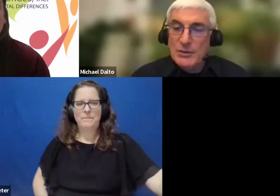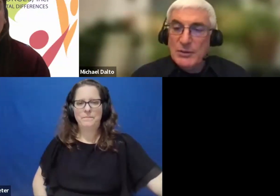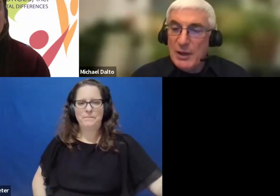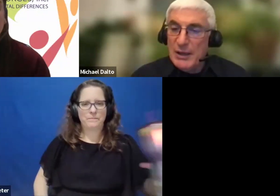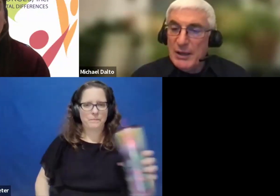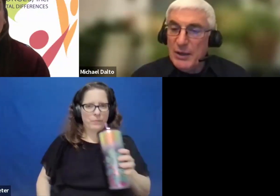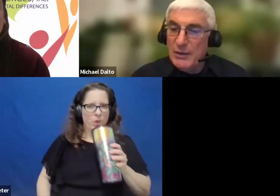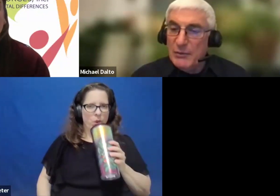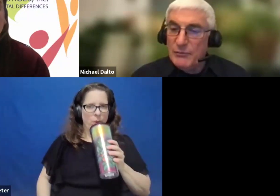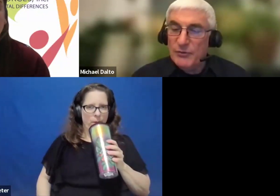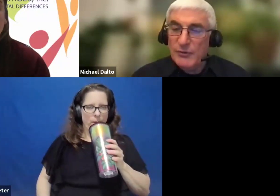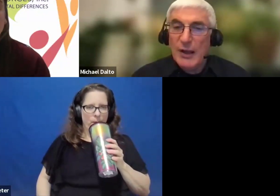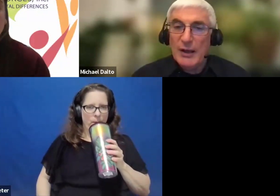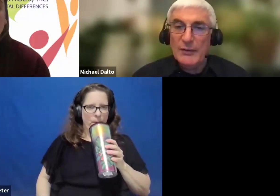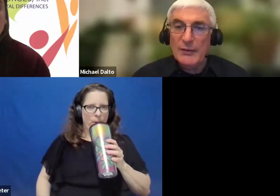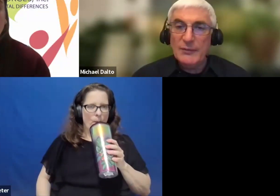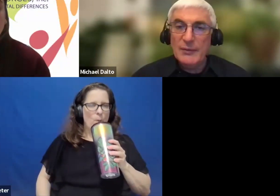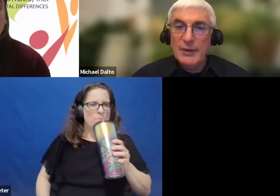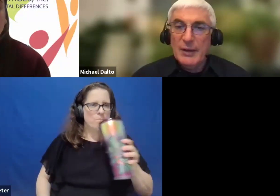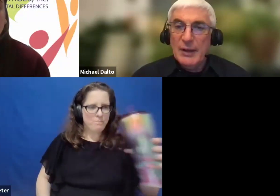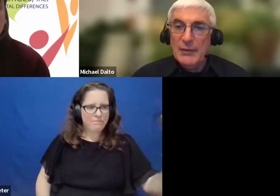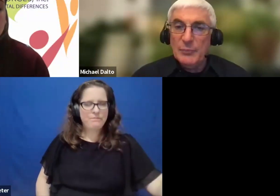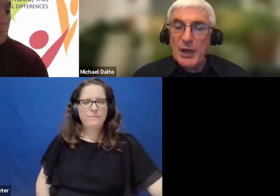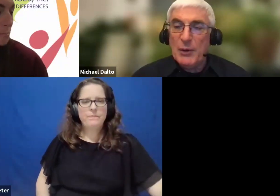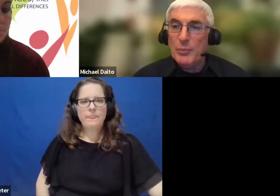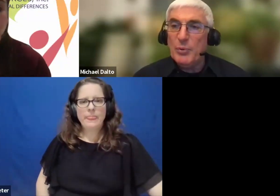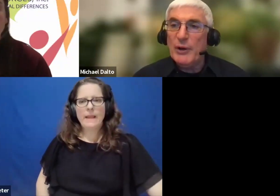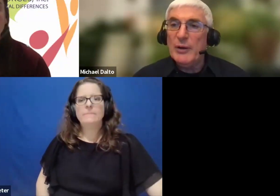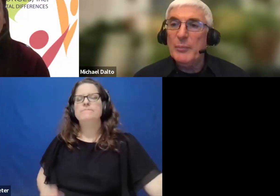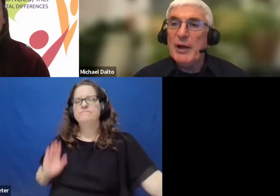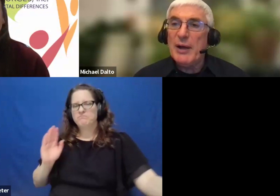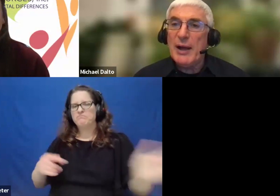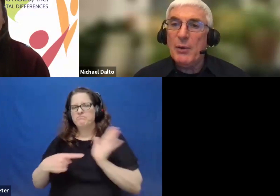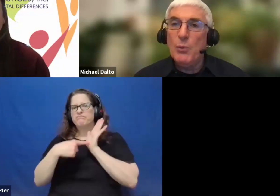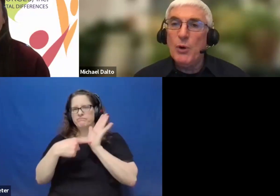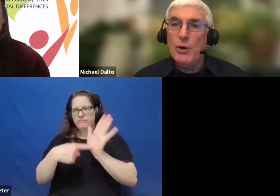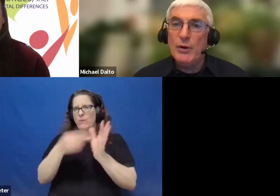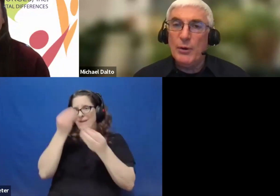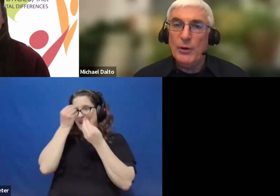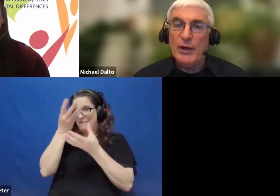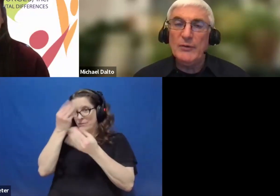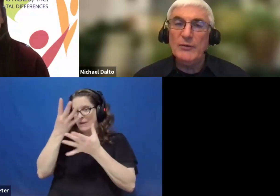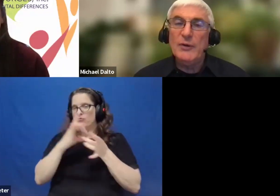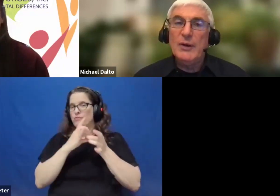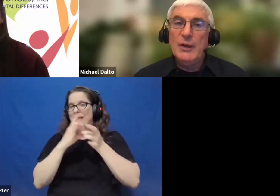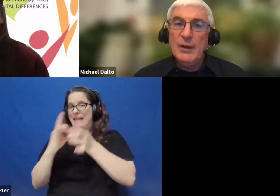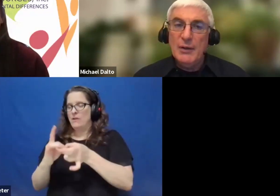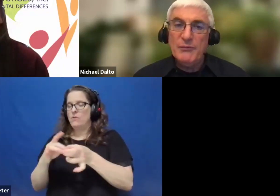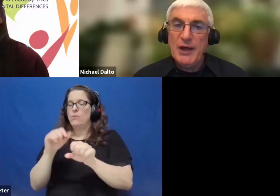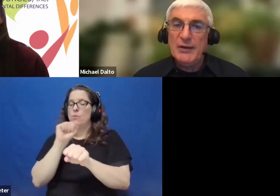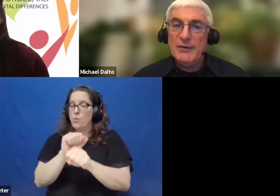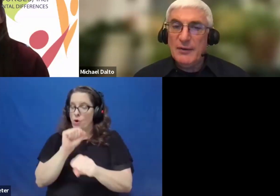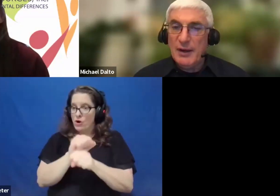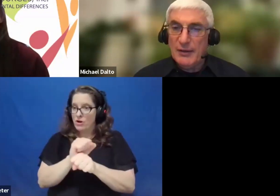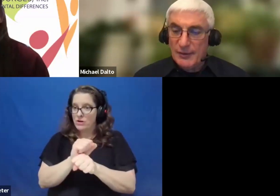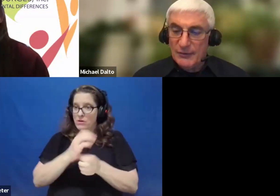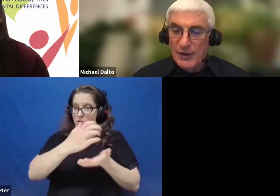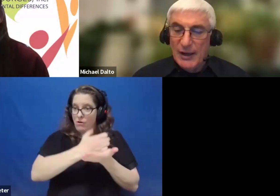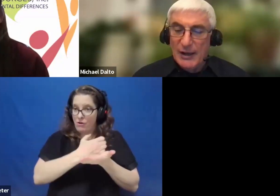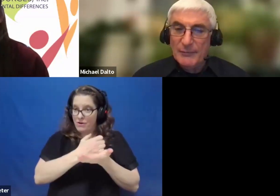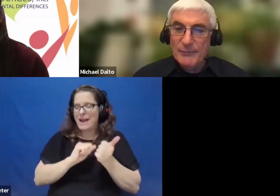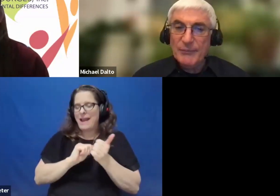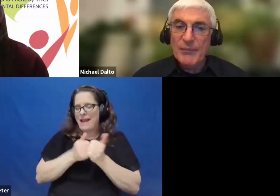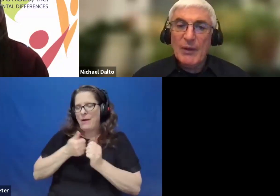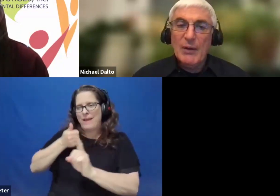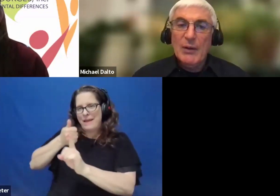and highlight a few slides in this PowerPoint about how work earnings affect